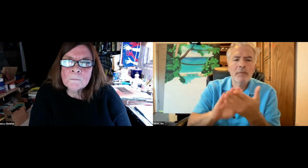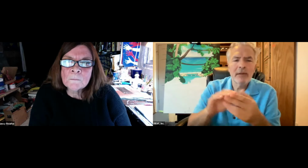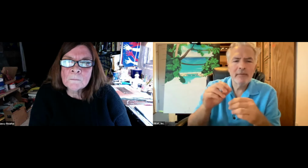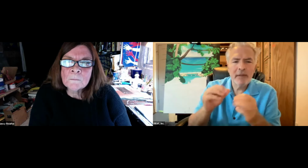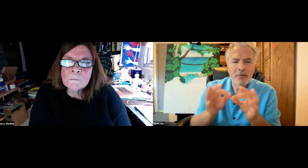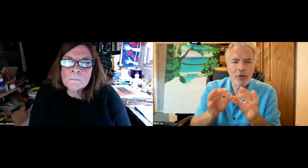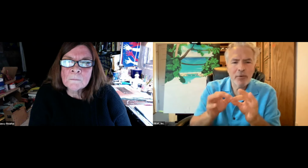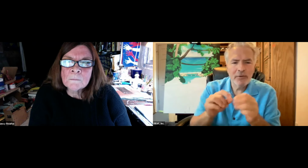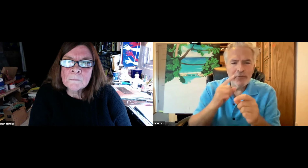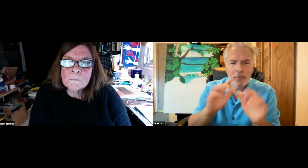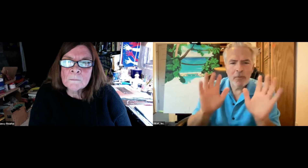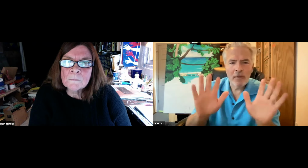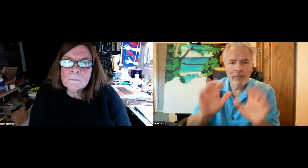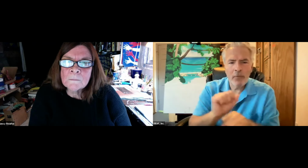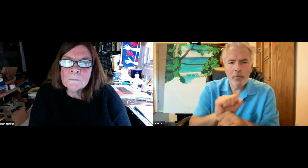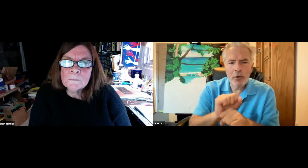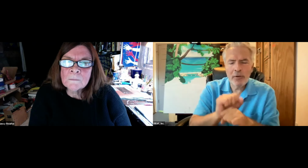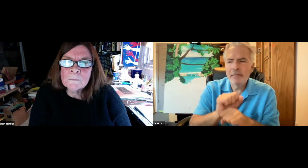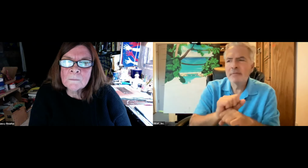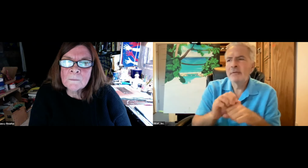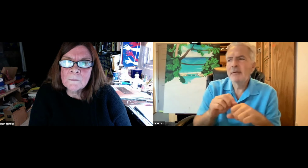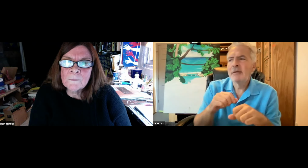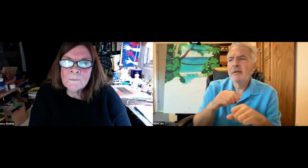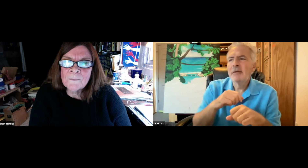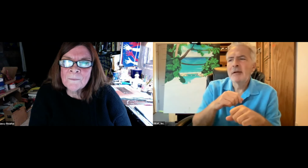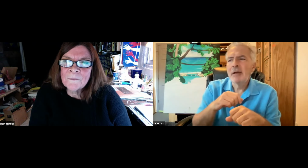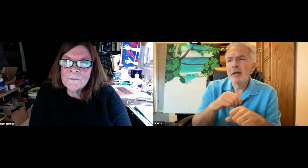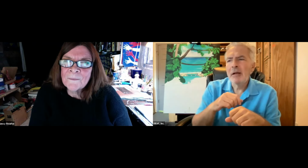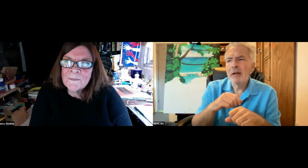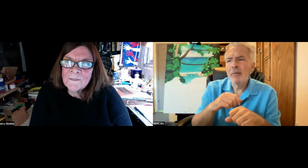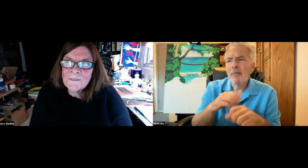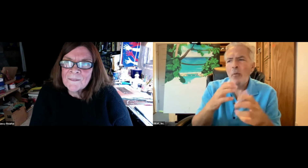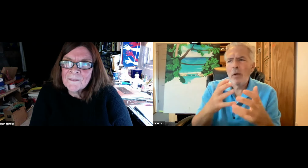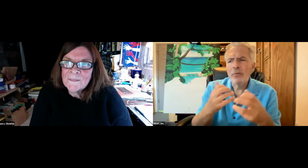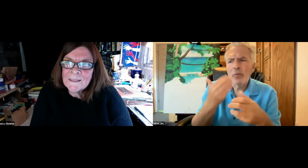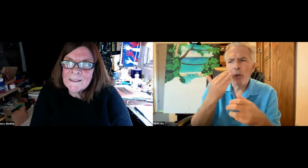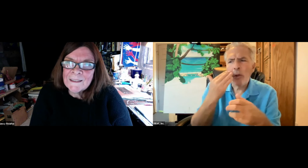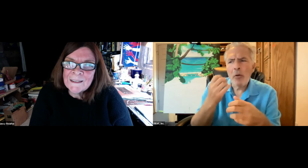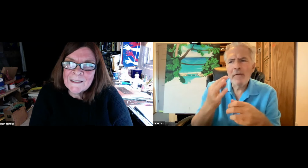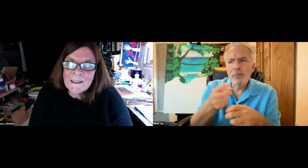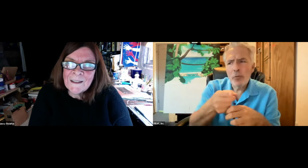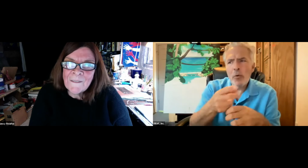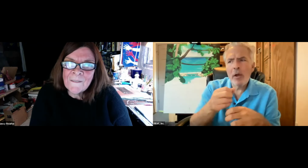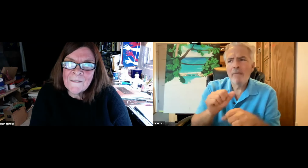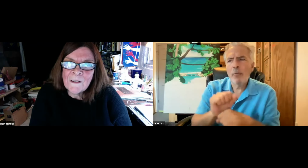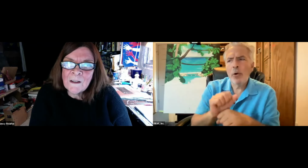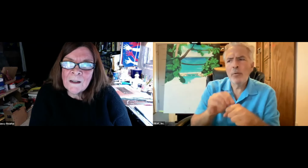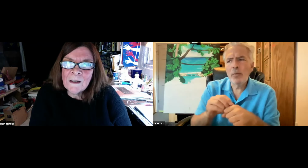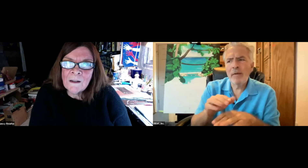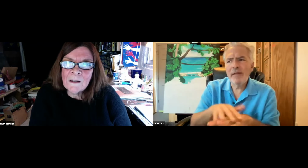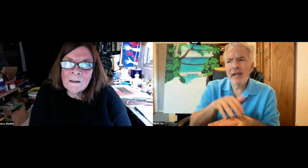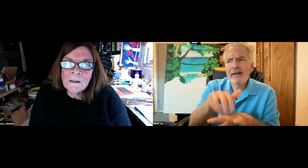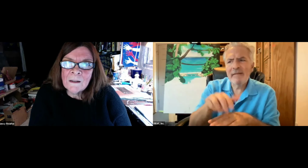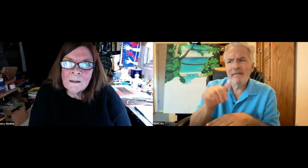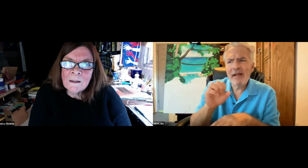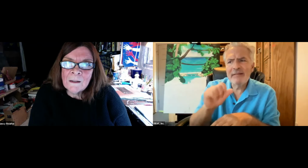So, somebody wants to compliment the interpreter and the wonderful job that he has done, and also wants